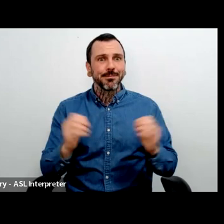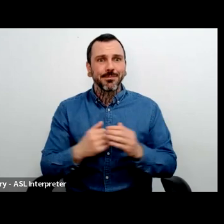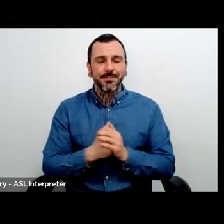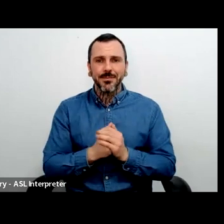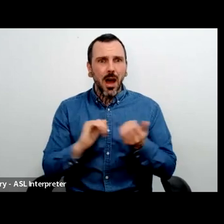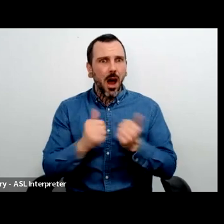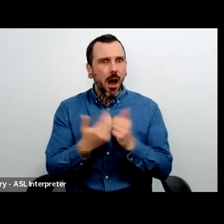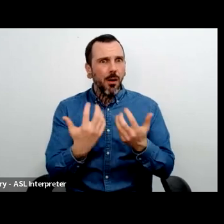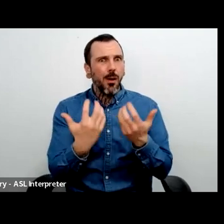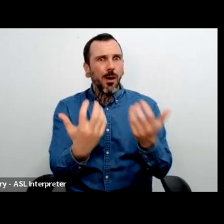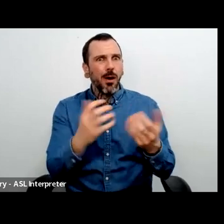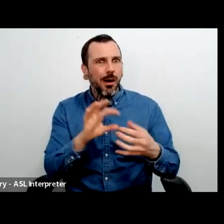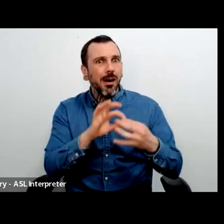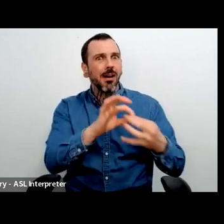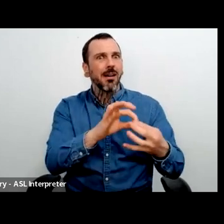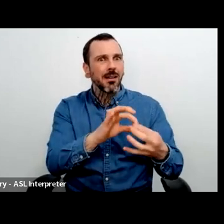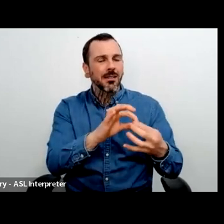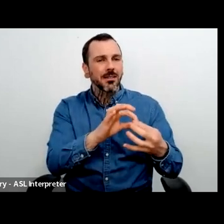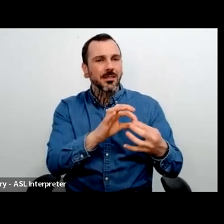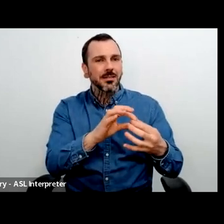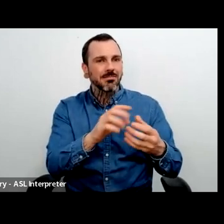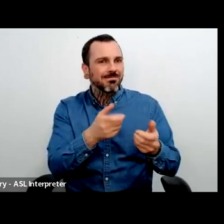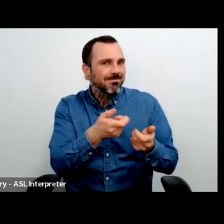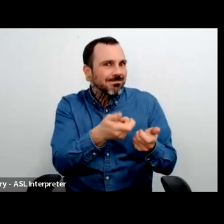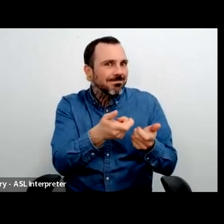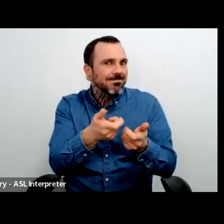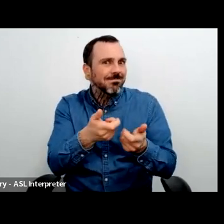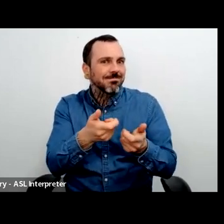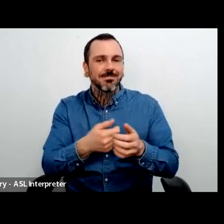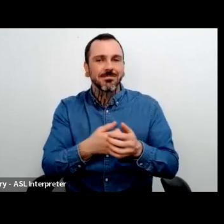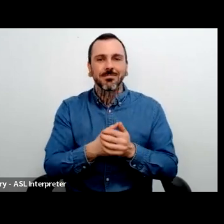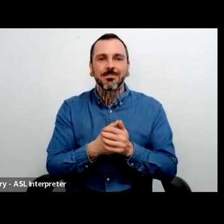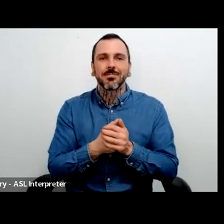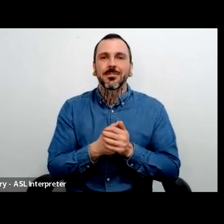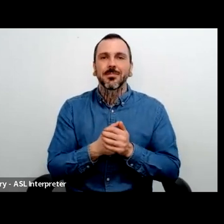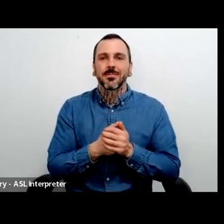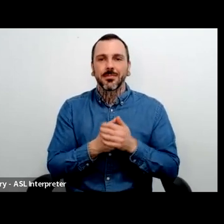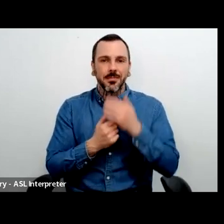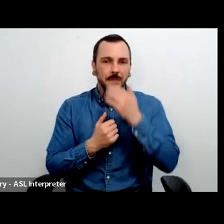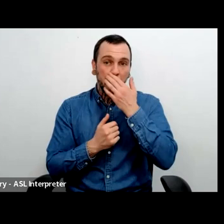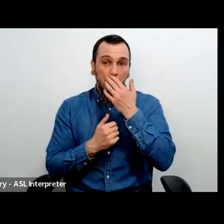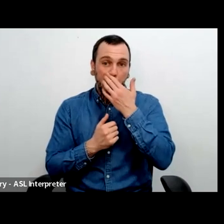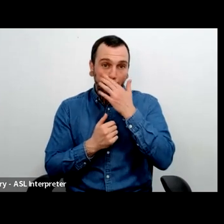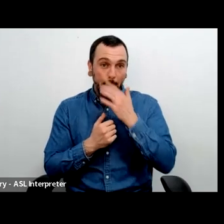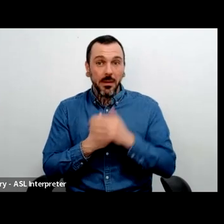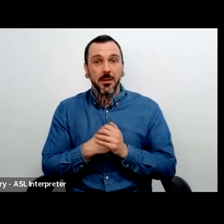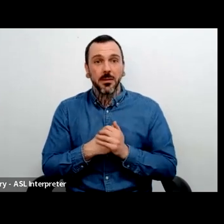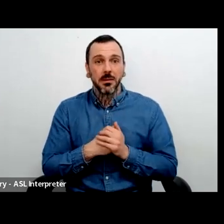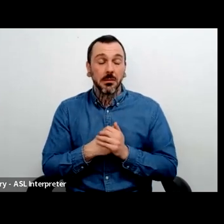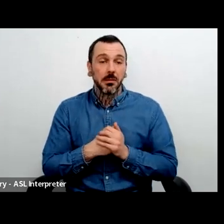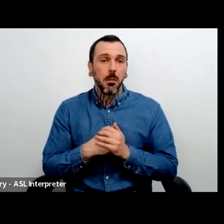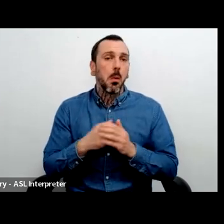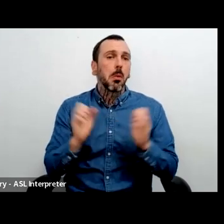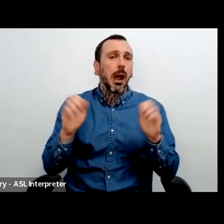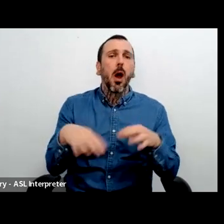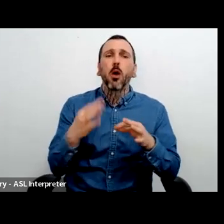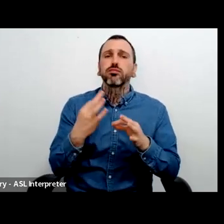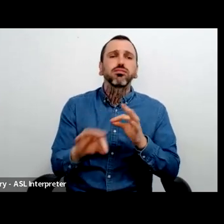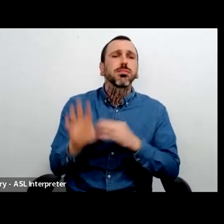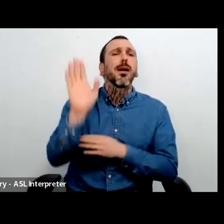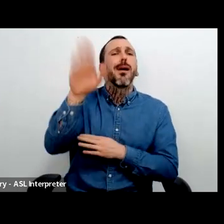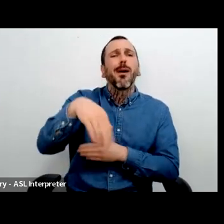it's a lot more complicated than saying people should, newspapers should have more reviewers.